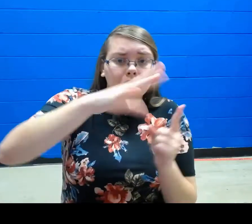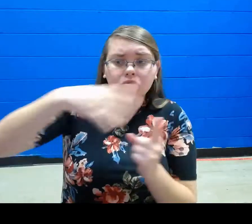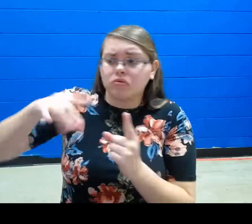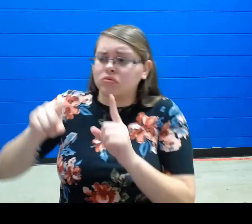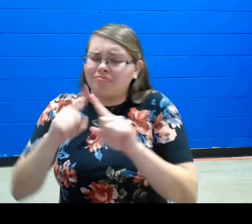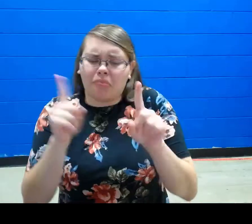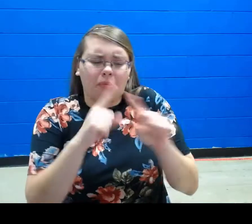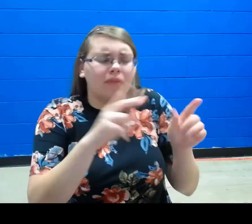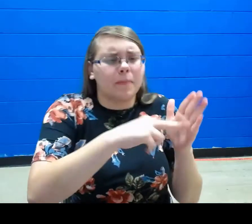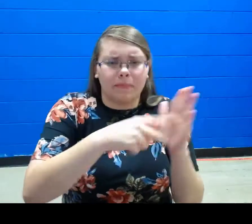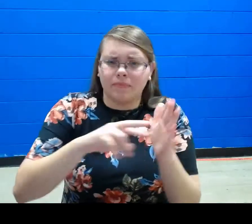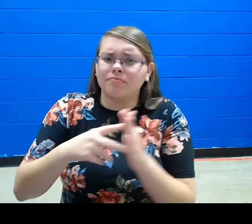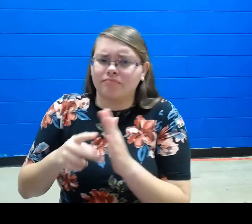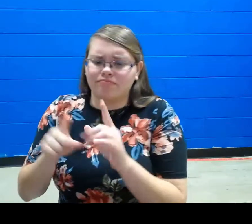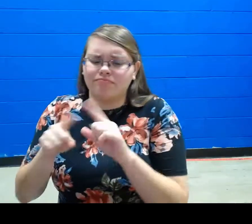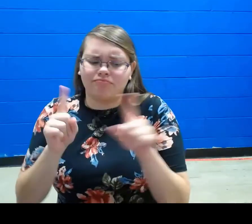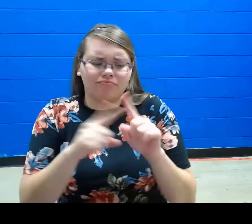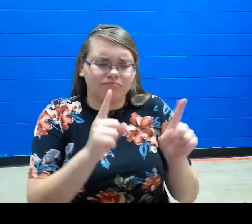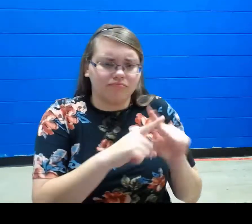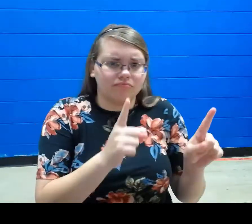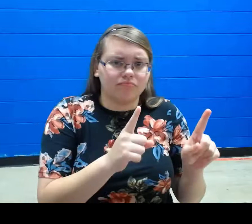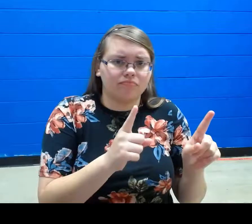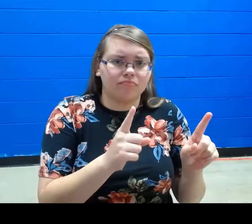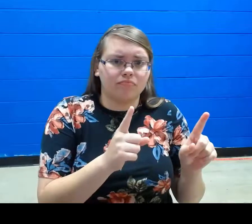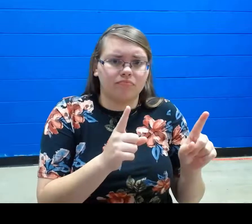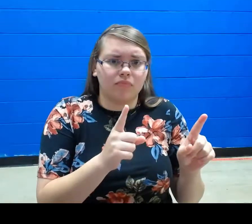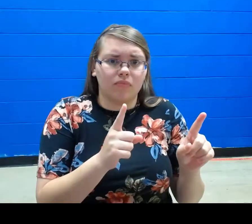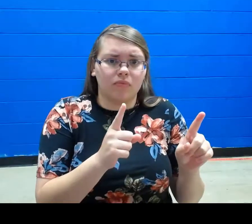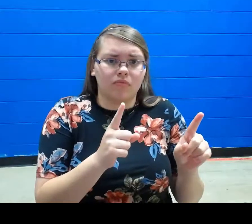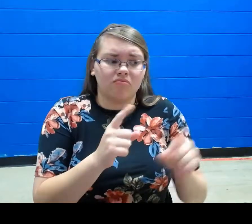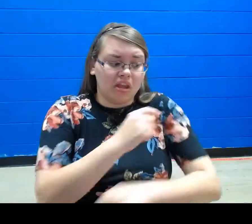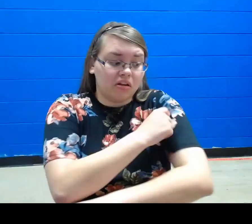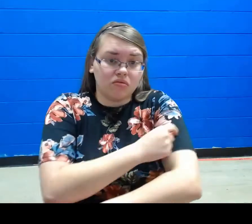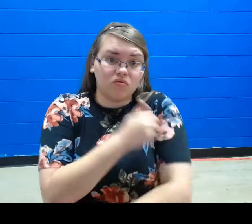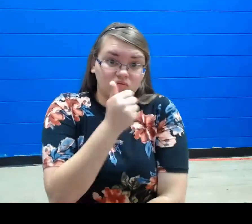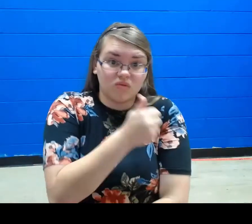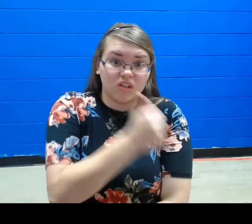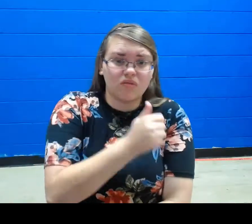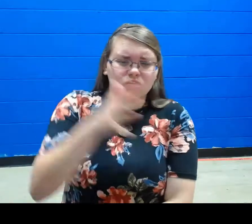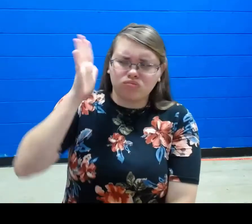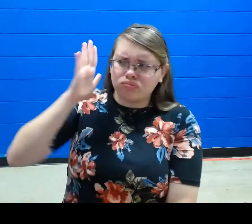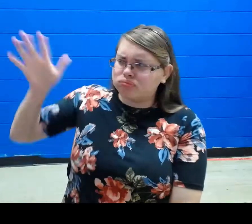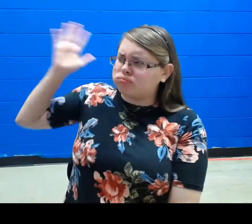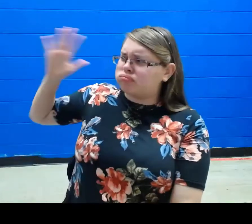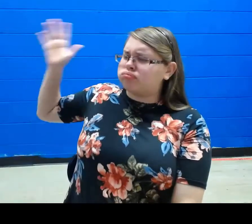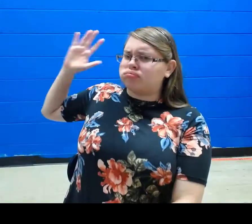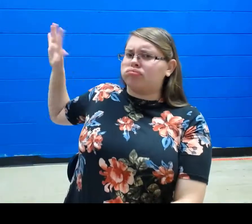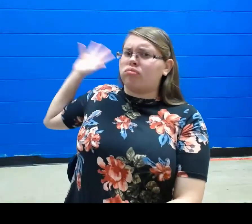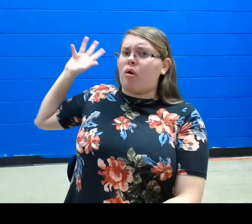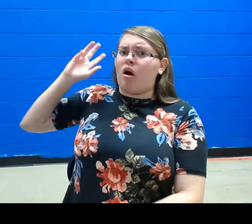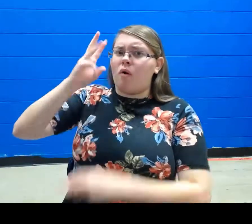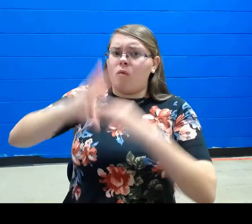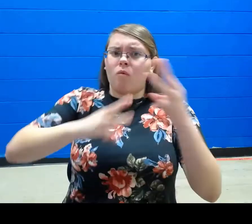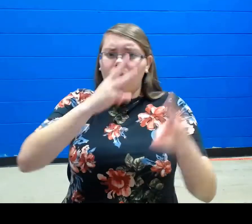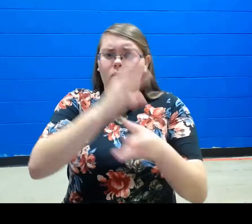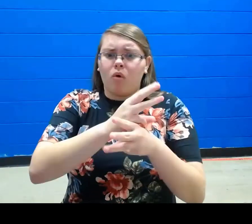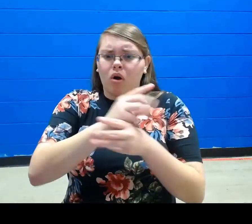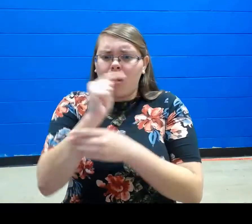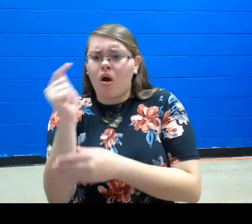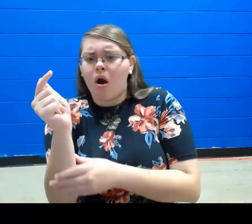itself. Decorative skin markings have been discovered in human remains all over the world, with the oldest found on a